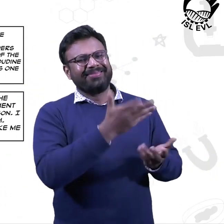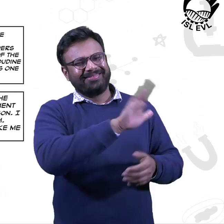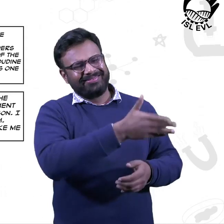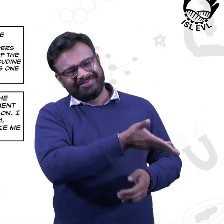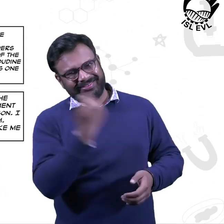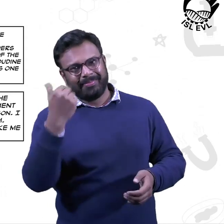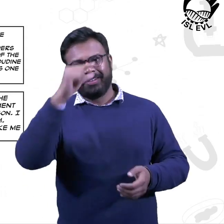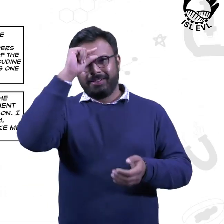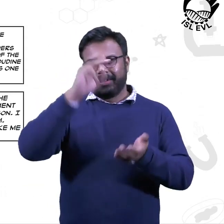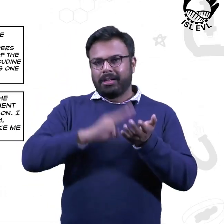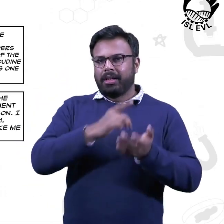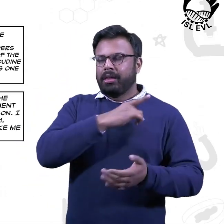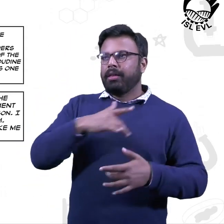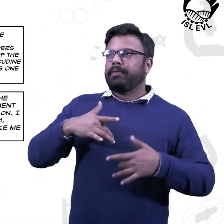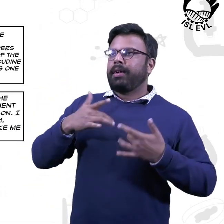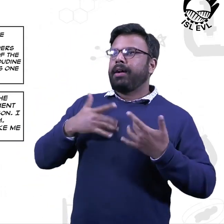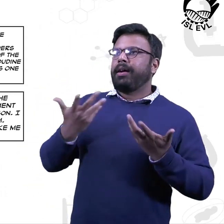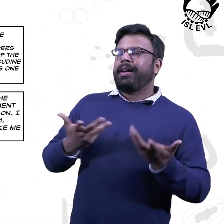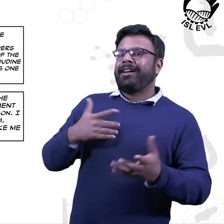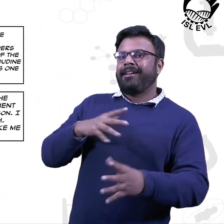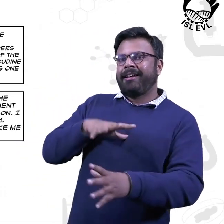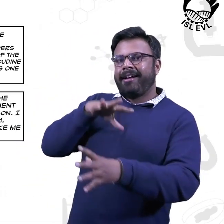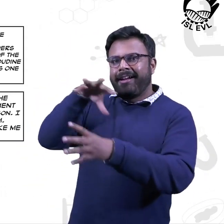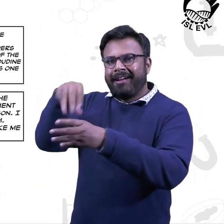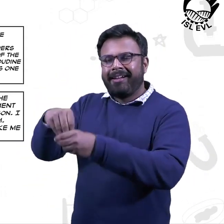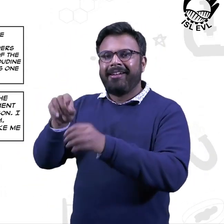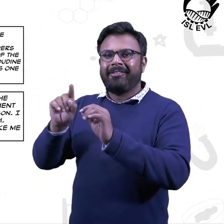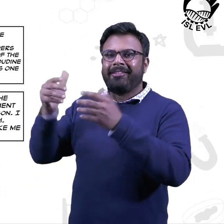did not even know each other well, but Dr. Mark would always try to include Dr. Manjula.